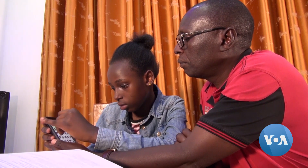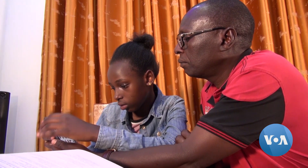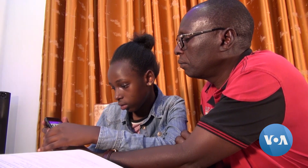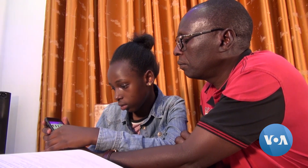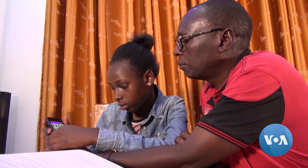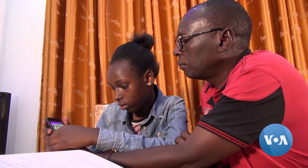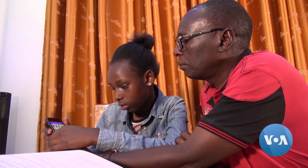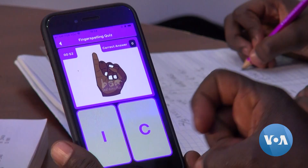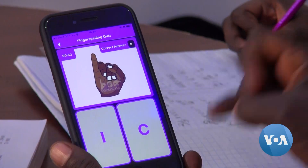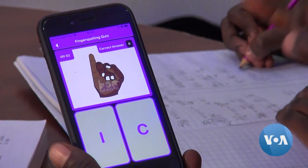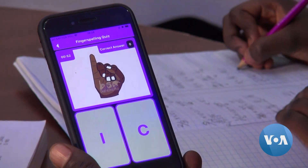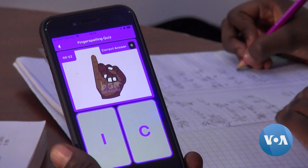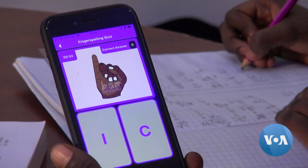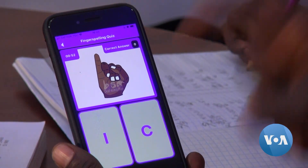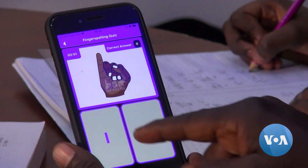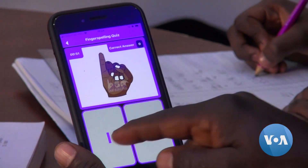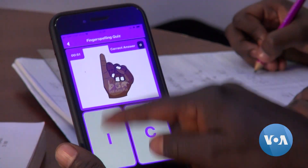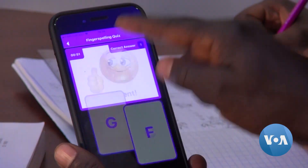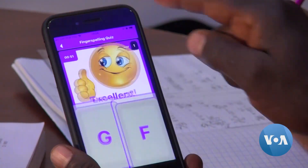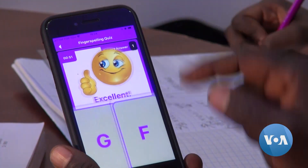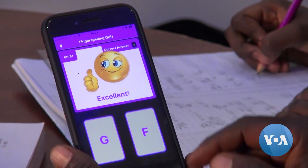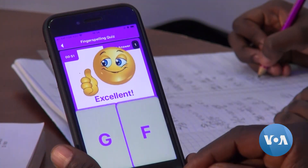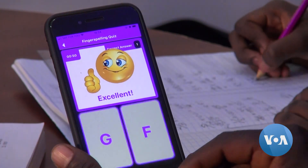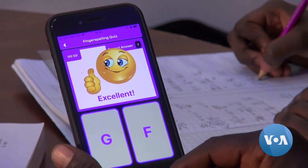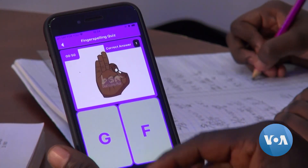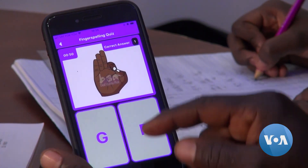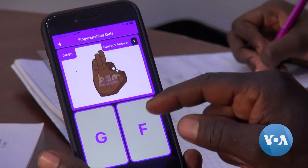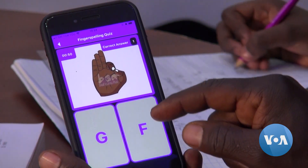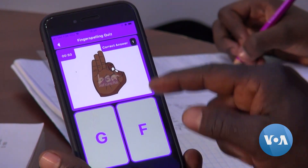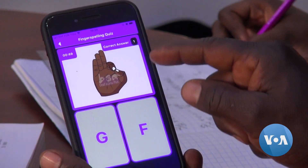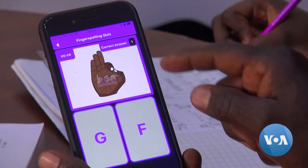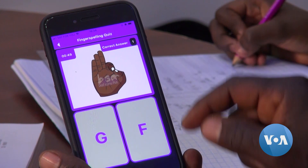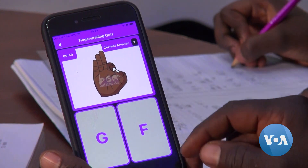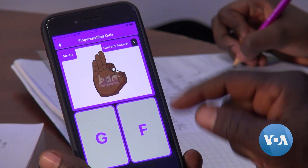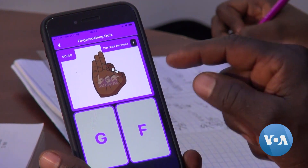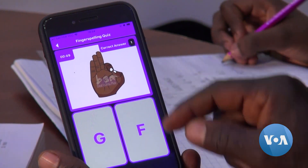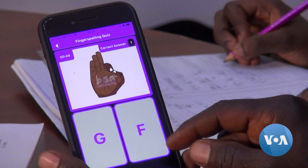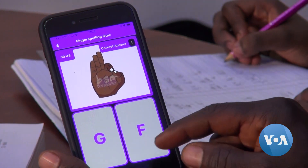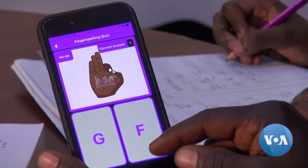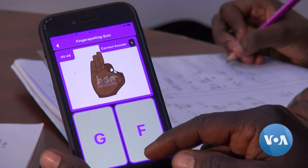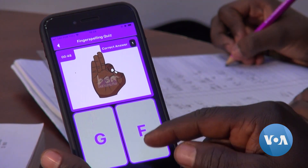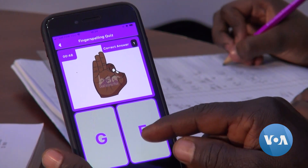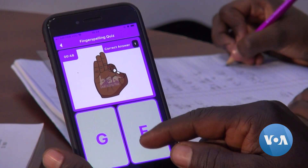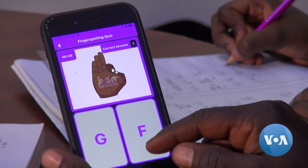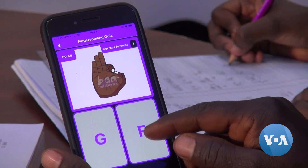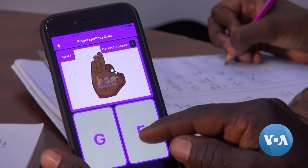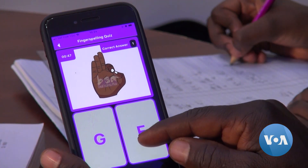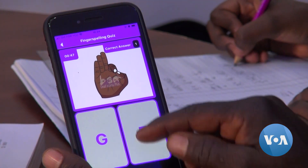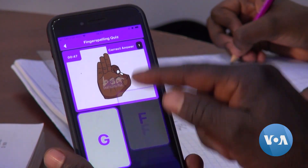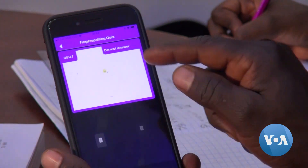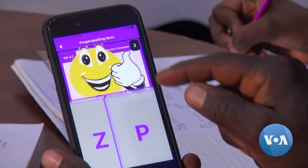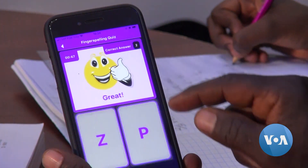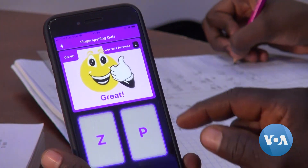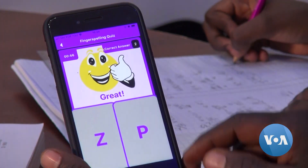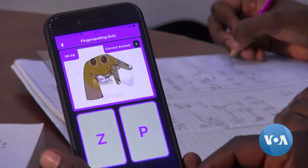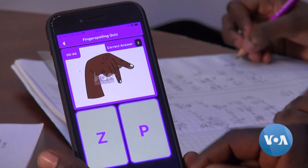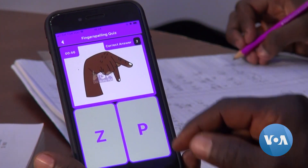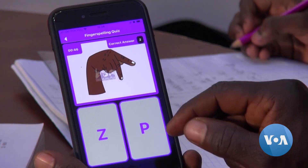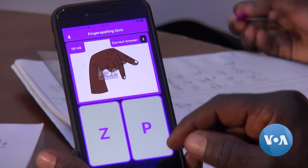useful even after returning to school this month. Victoria Amunga for VOA News, Nairobi. This